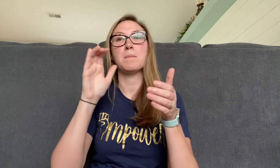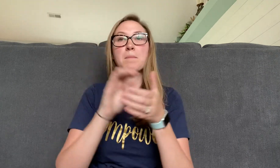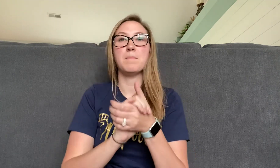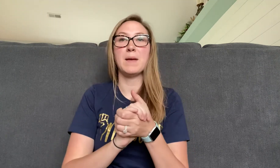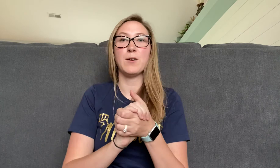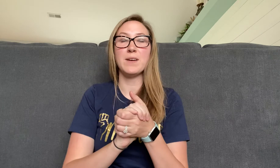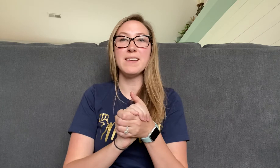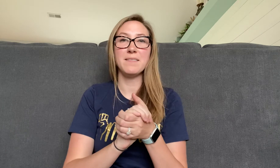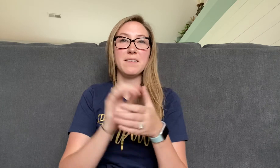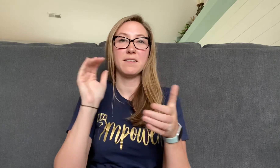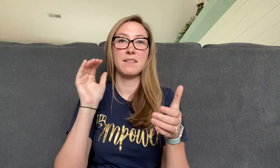marry,